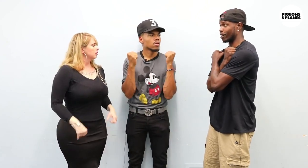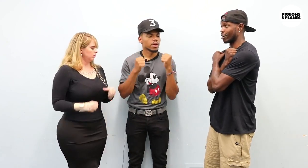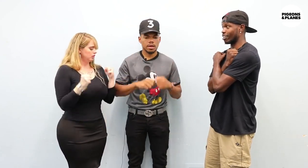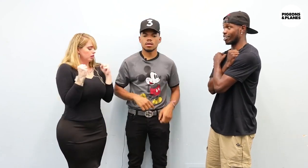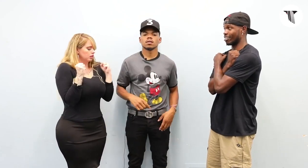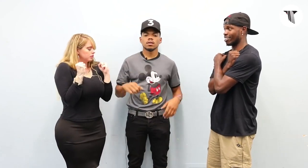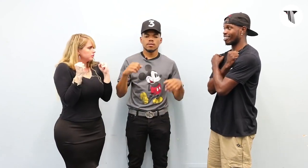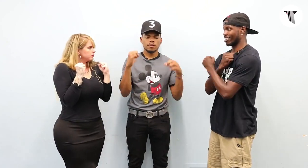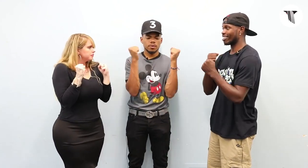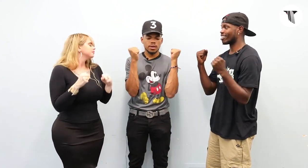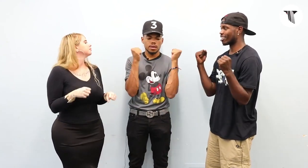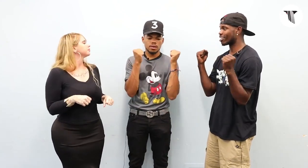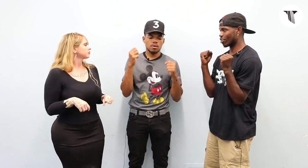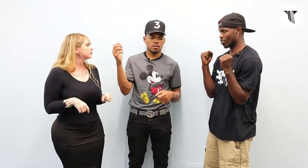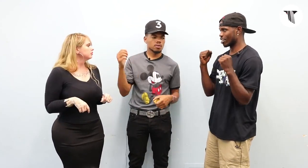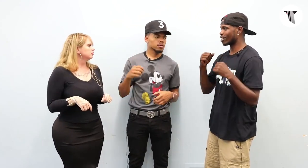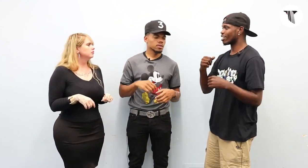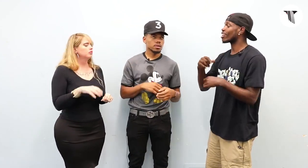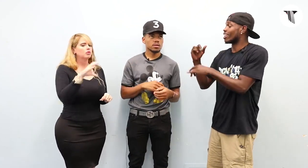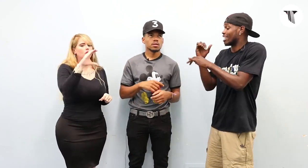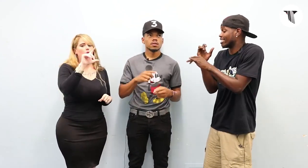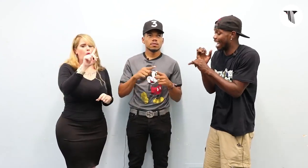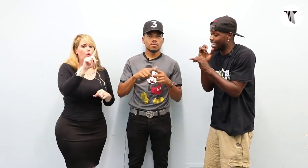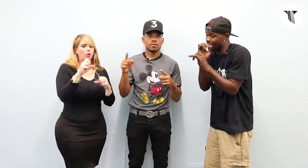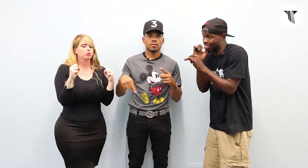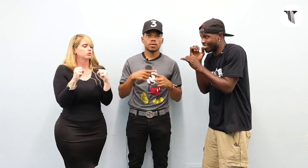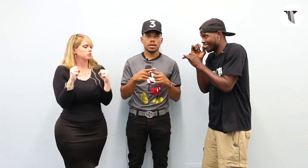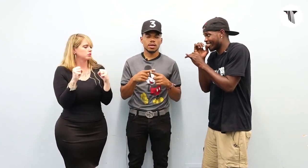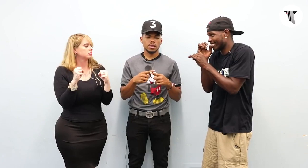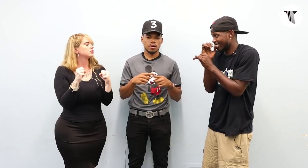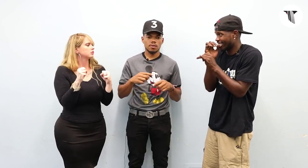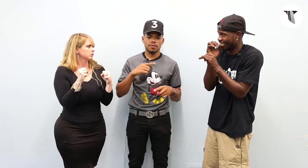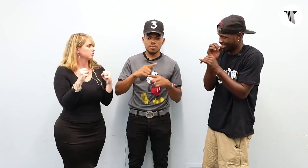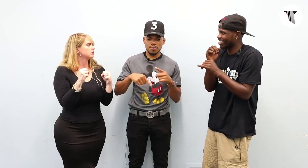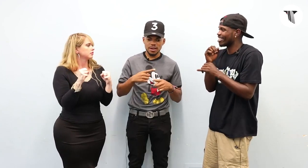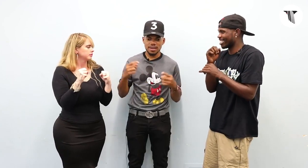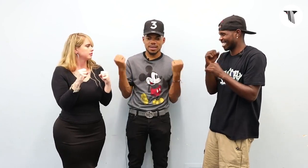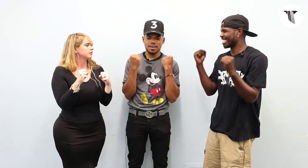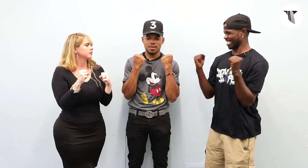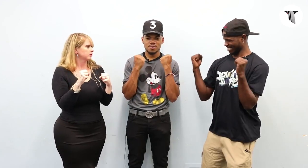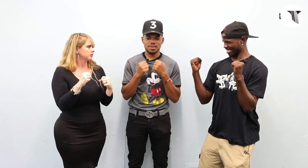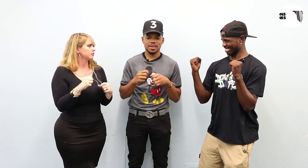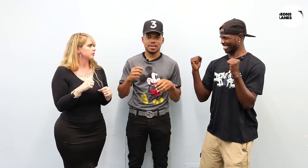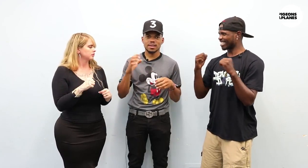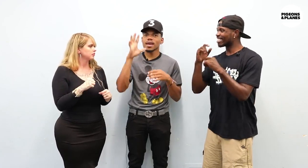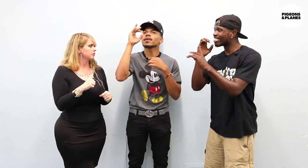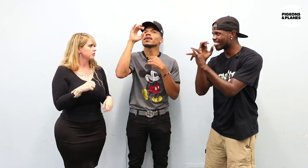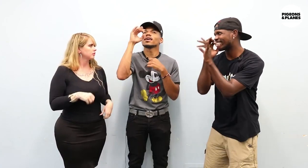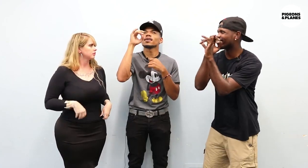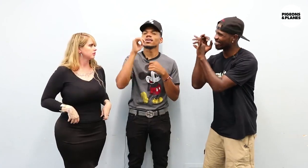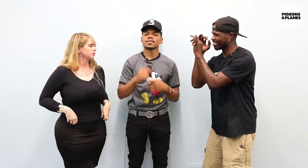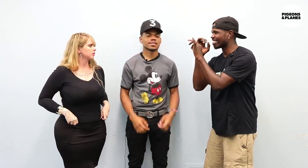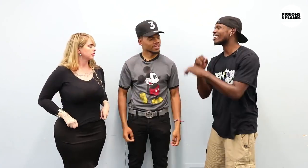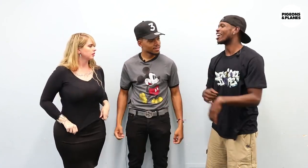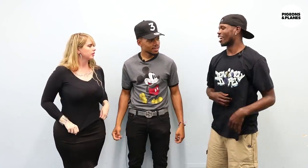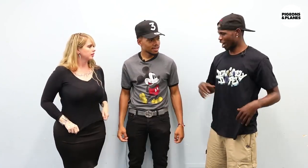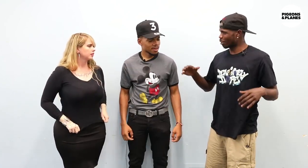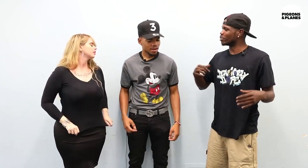Okay. For when I get cold. Like Nat King. When I get cold. For when I get cold like Nat King.